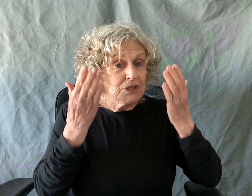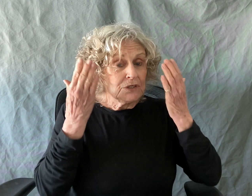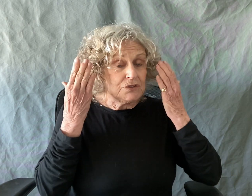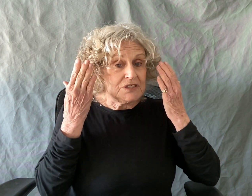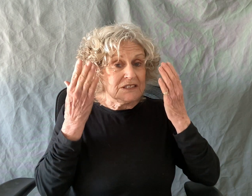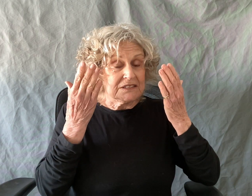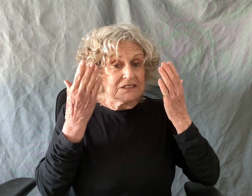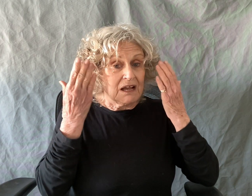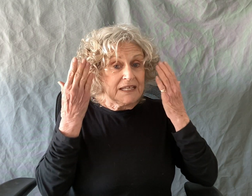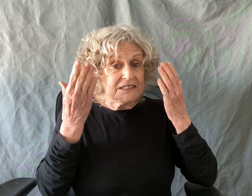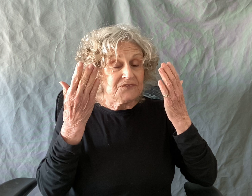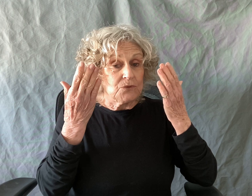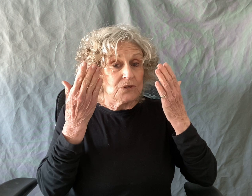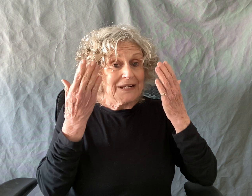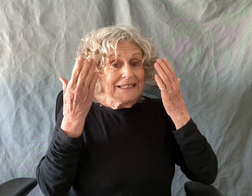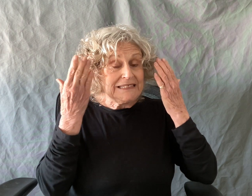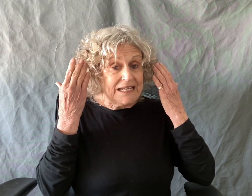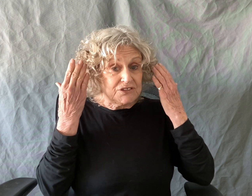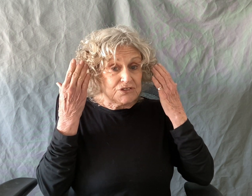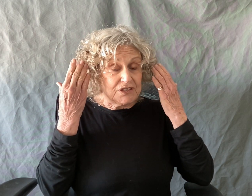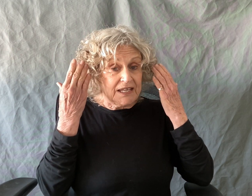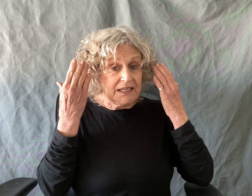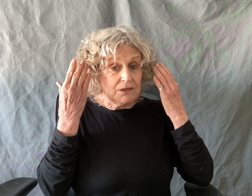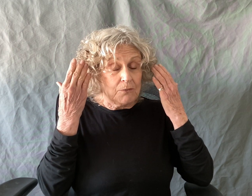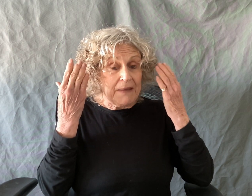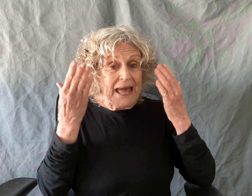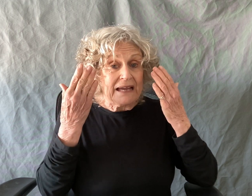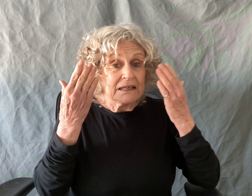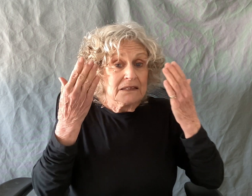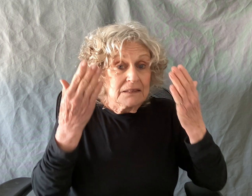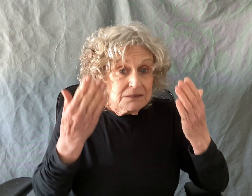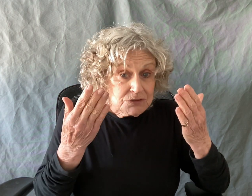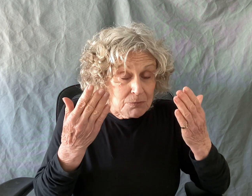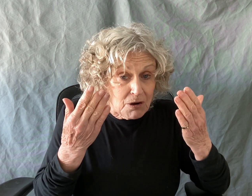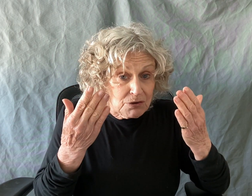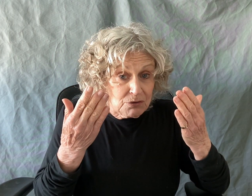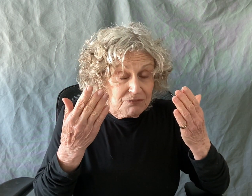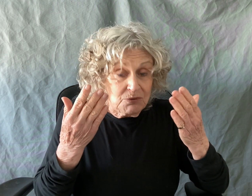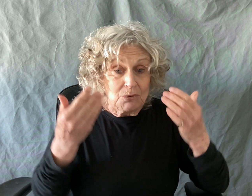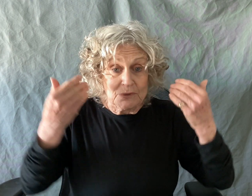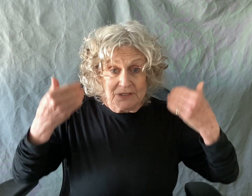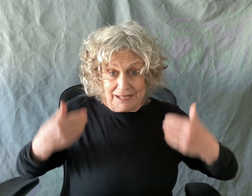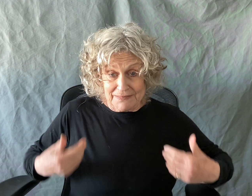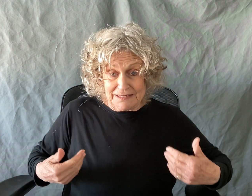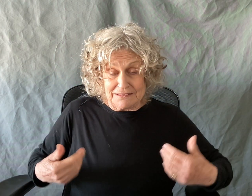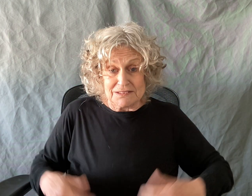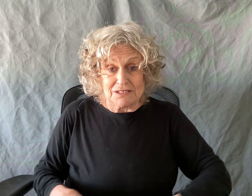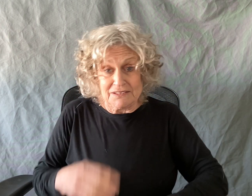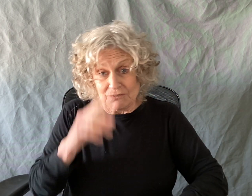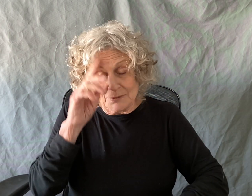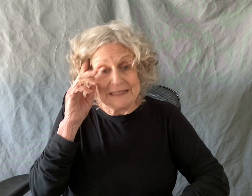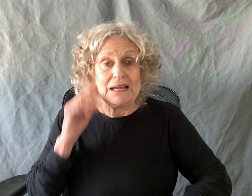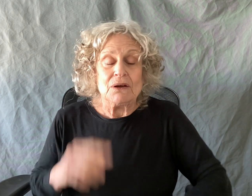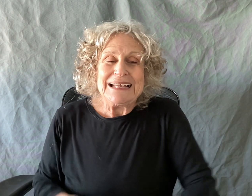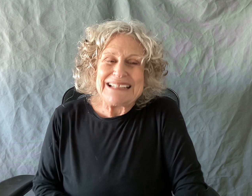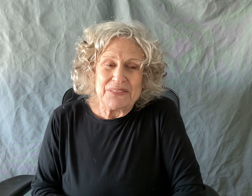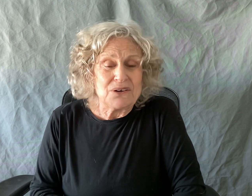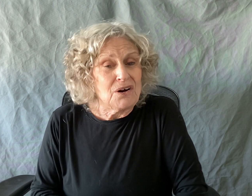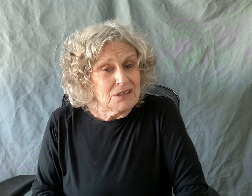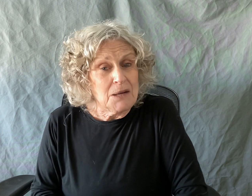you see the signs for yesterday, go back, tomorrow, forward, and then the sign for right now. Now, there are a couple